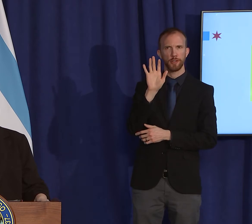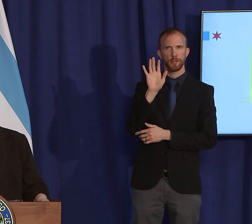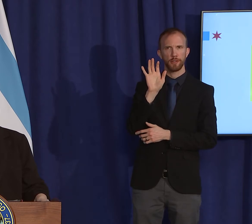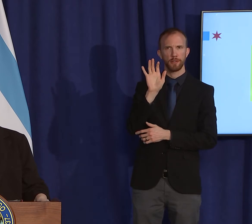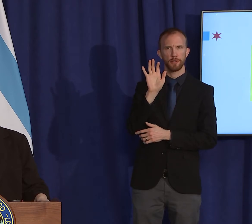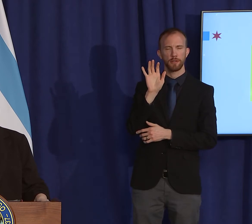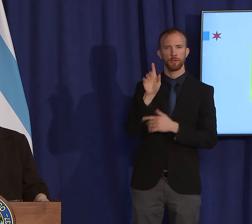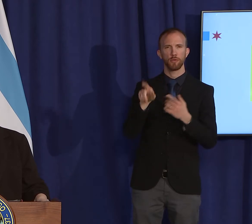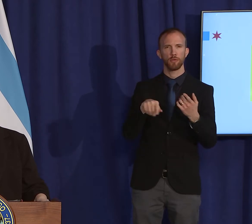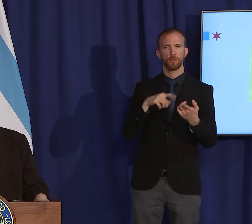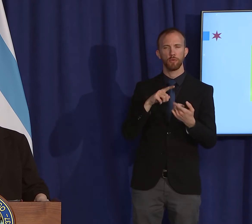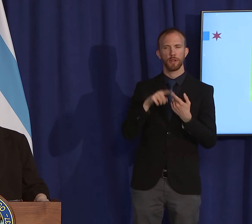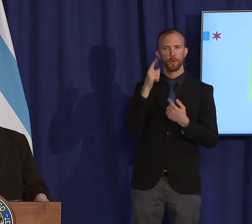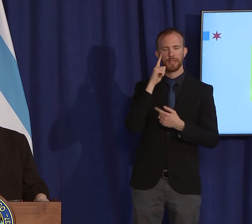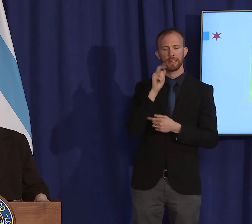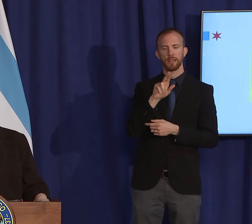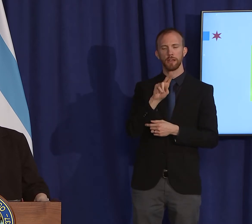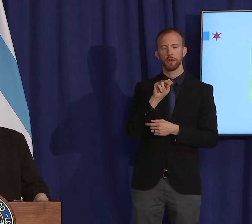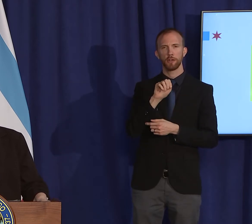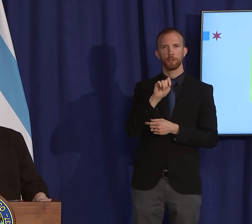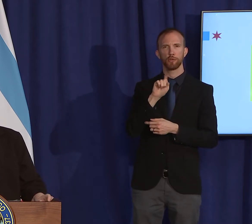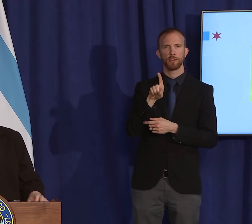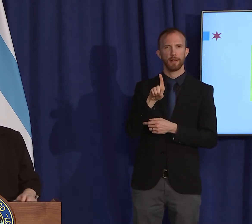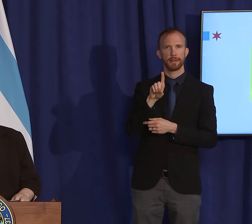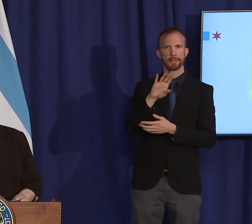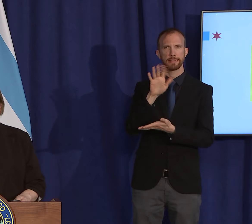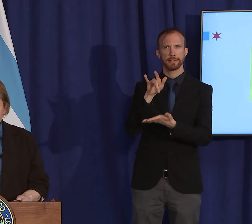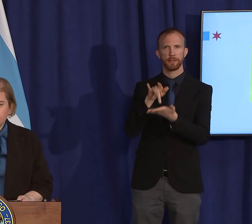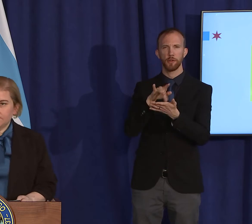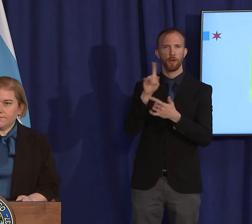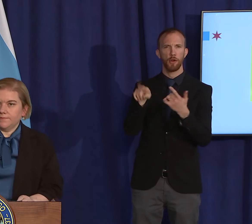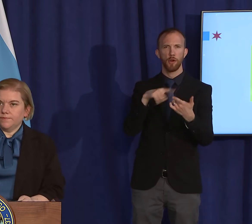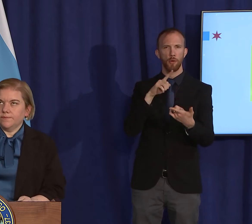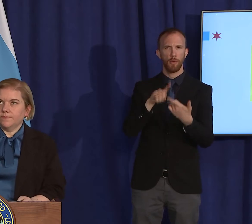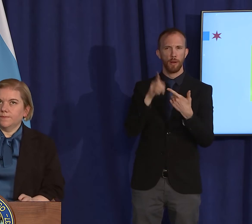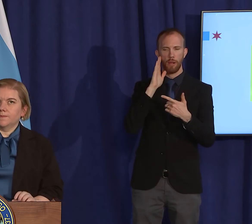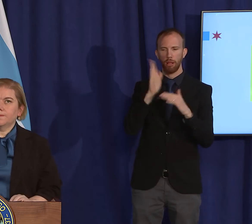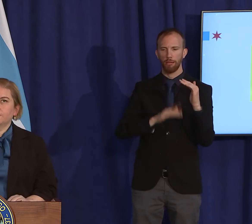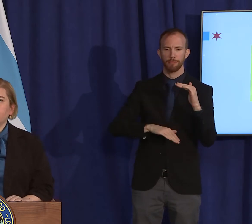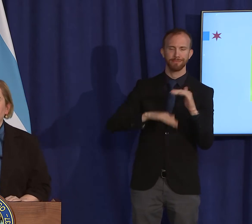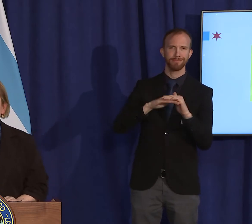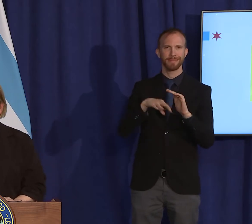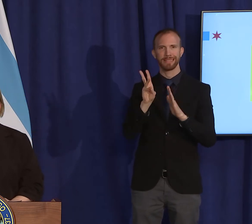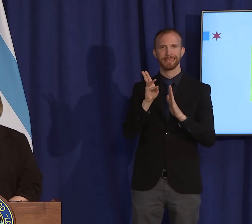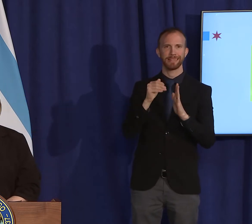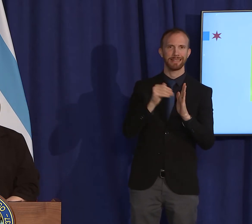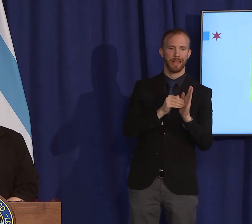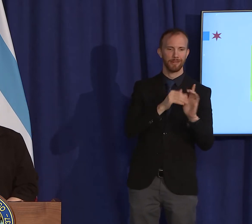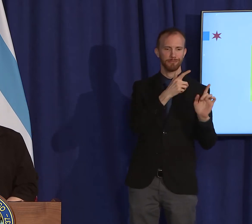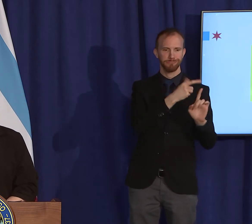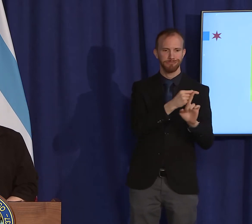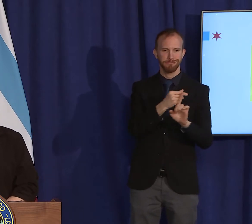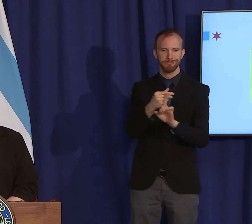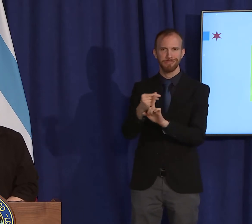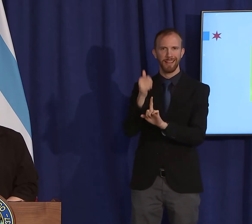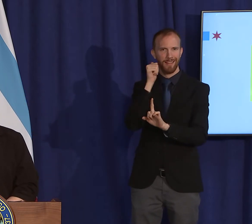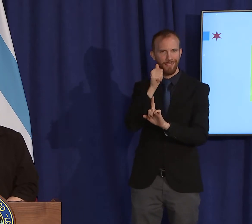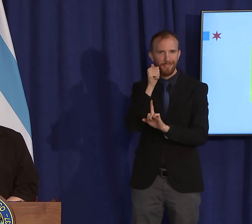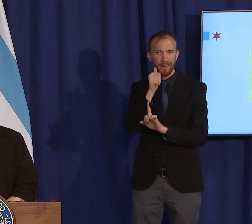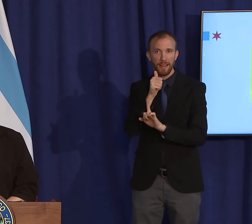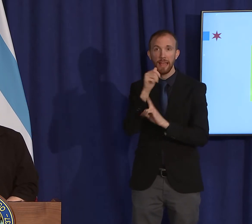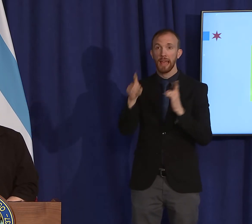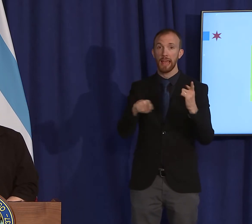begin to do 6,000 appointments per day? And also, will there be changes in United Center eligibility once we